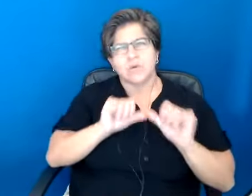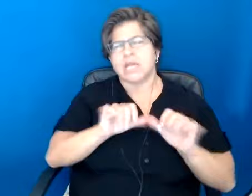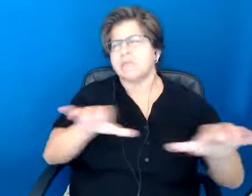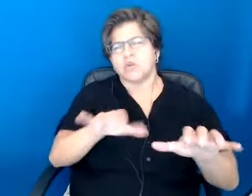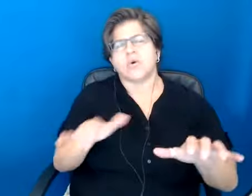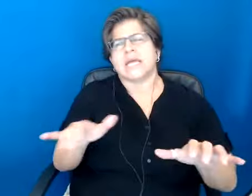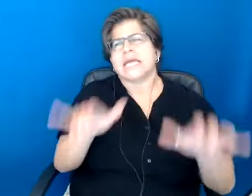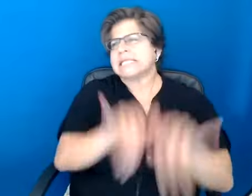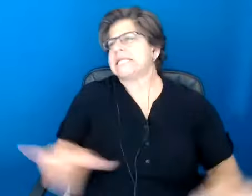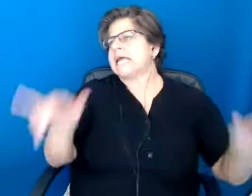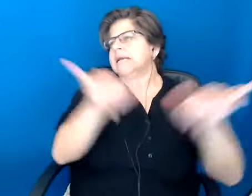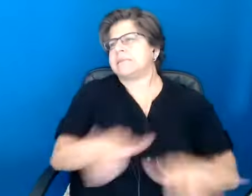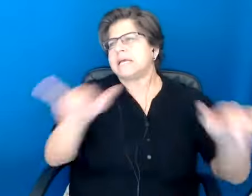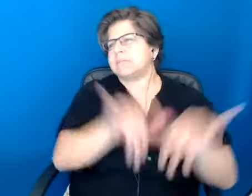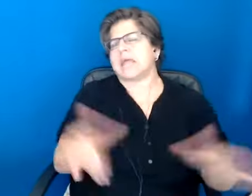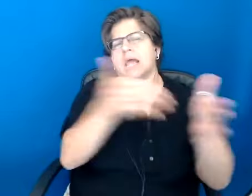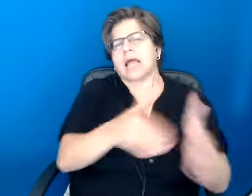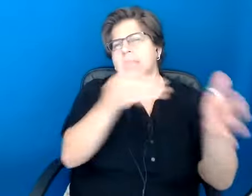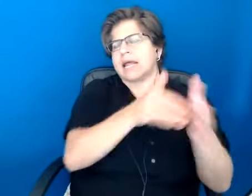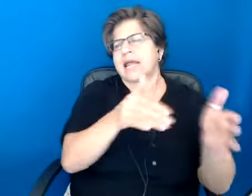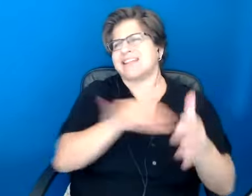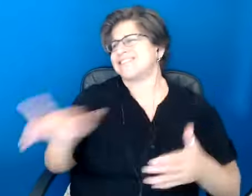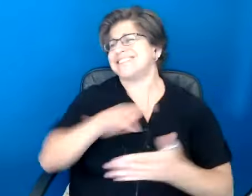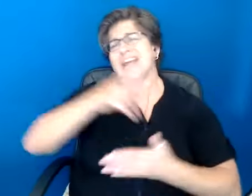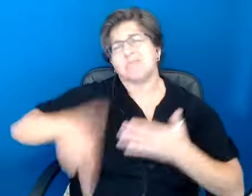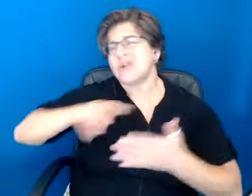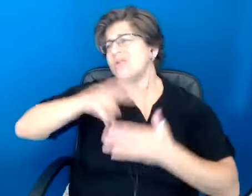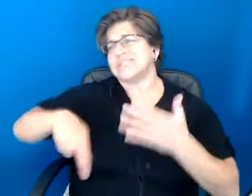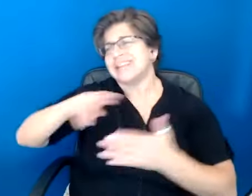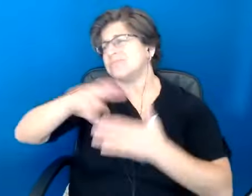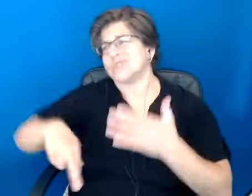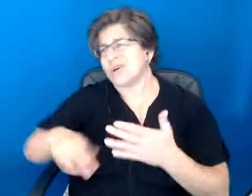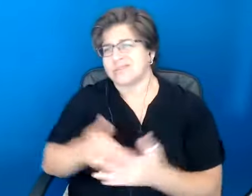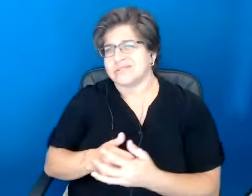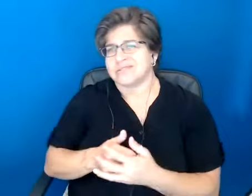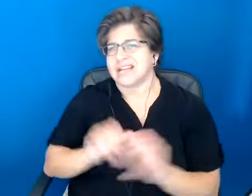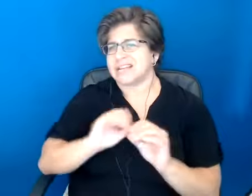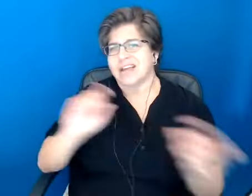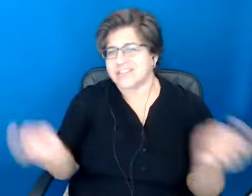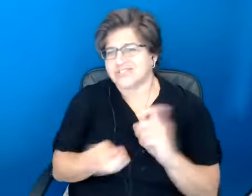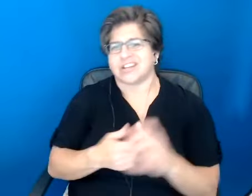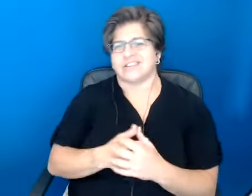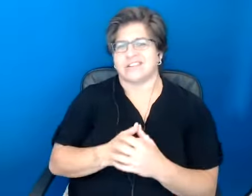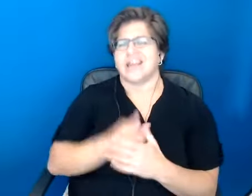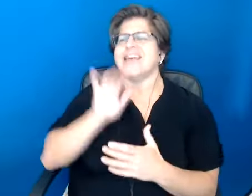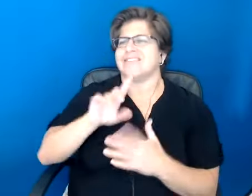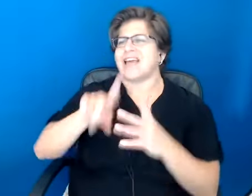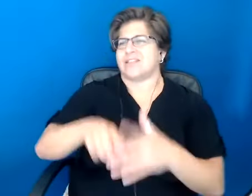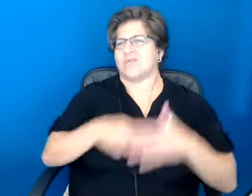with your obsession with your husband. It'll help you to get better. Because if you keep doing the same things over and over again, you'll get the same